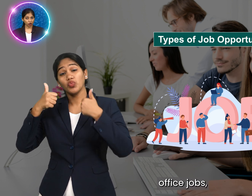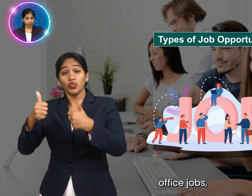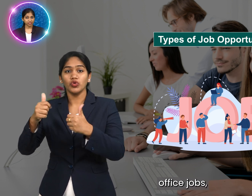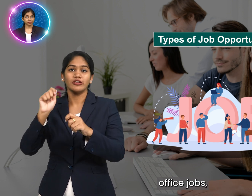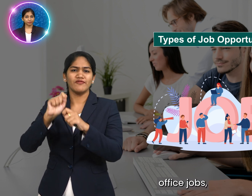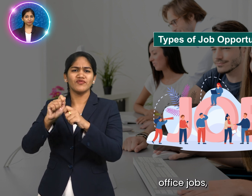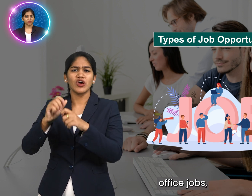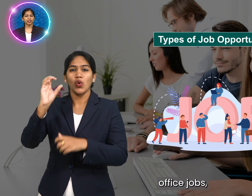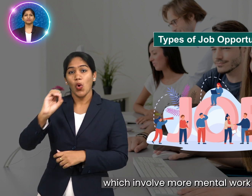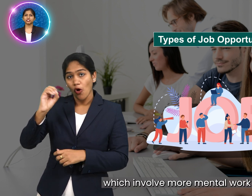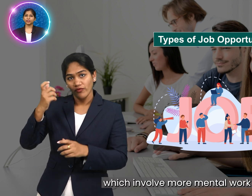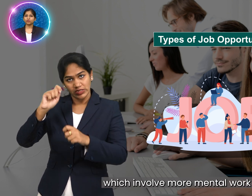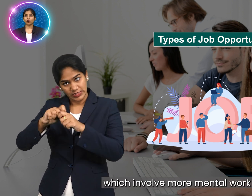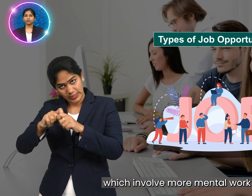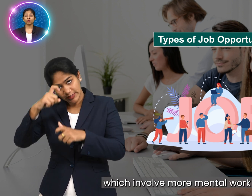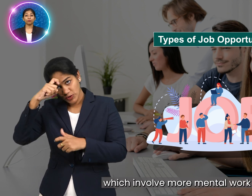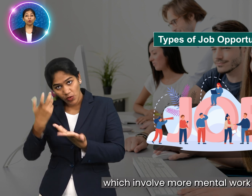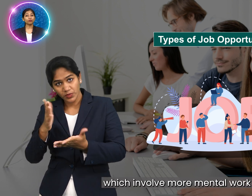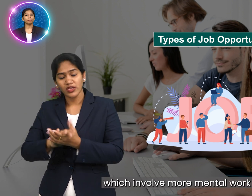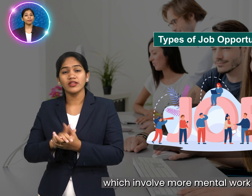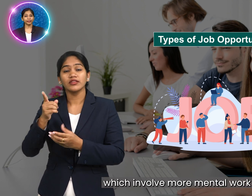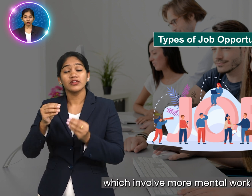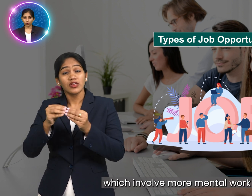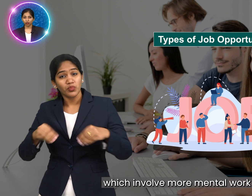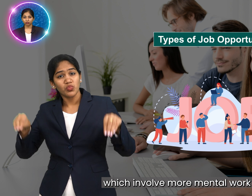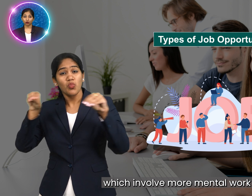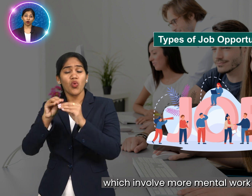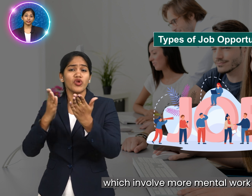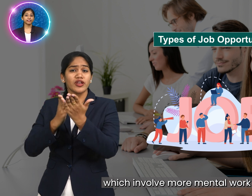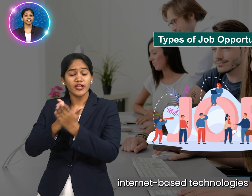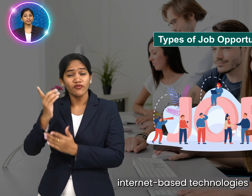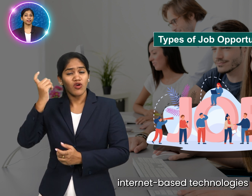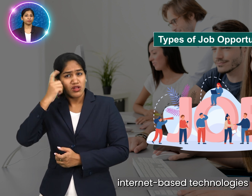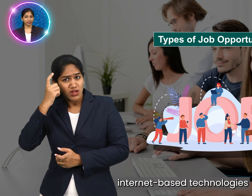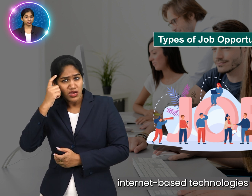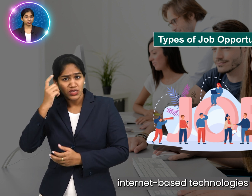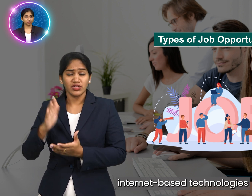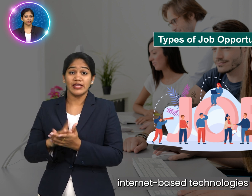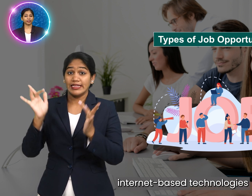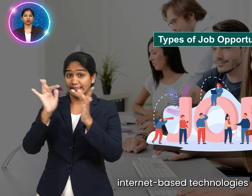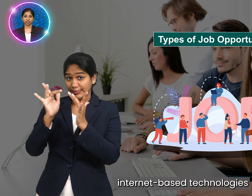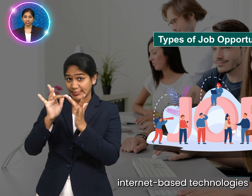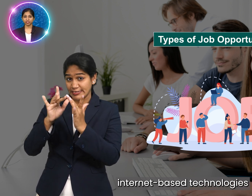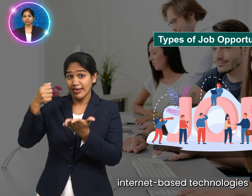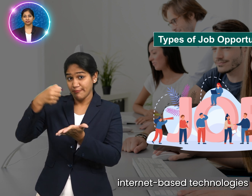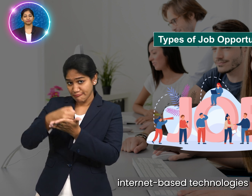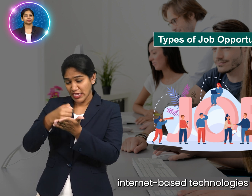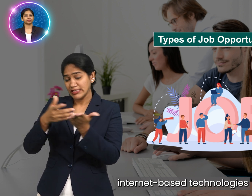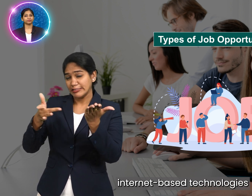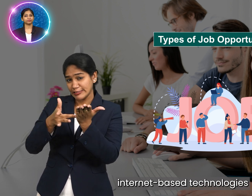office jobs, which involve more mental work or internet-based